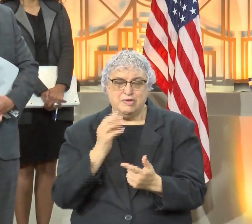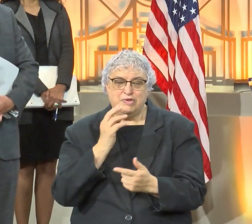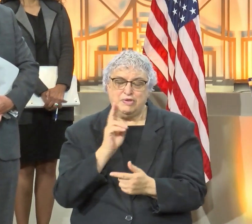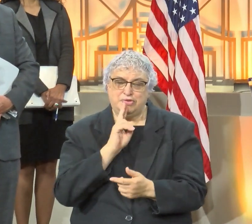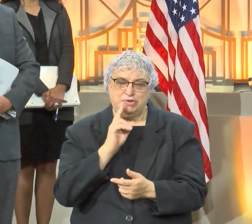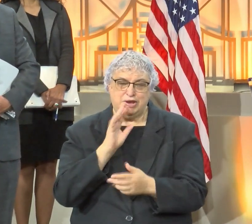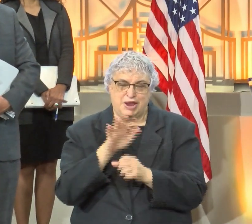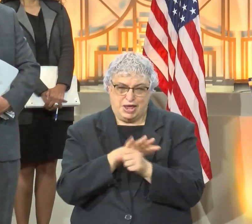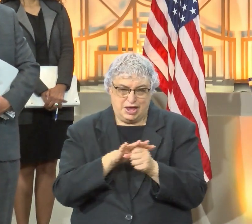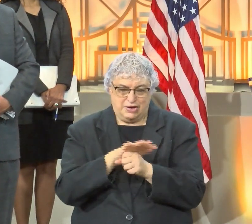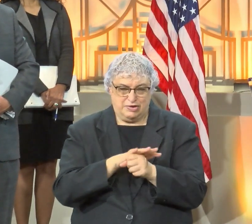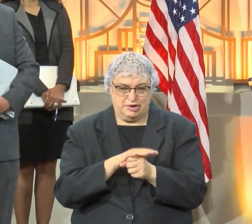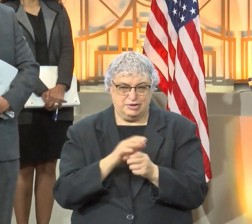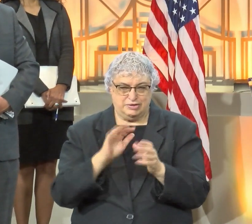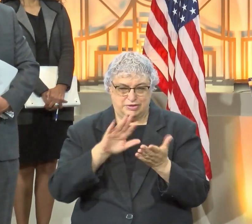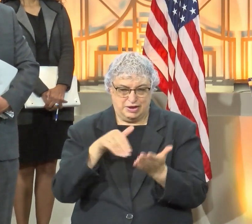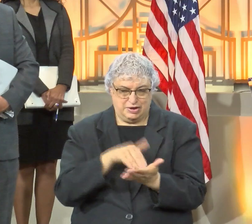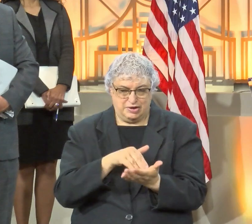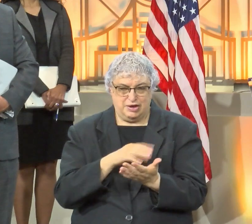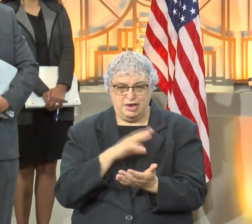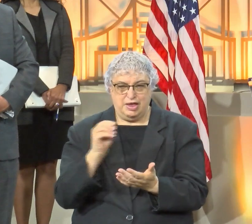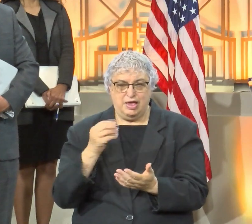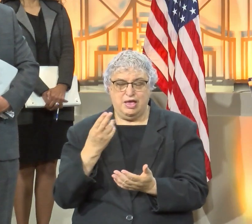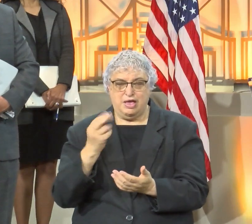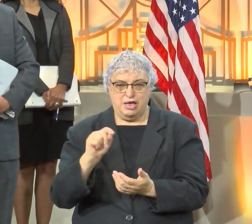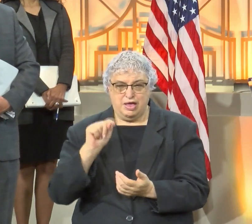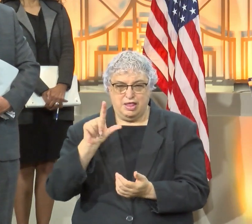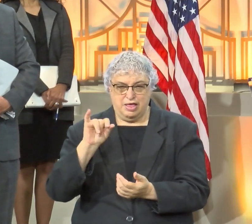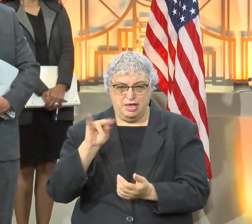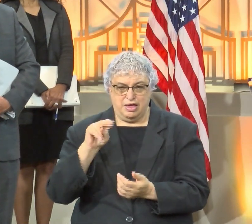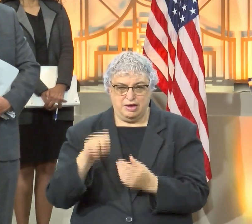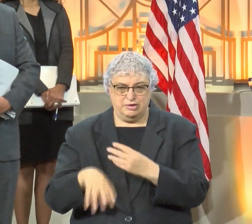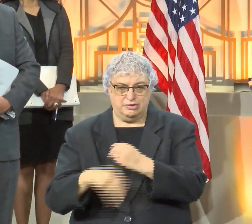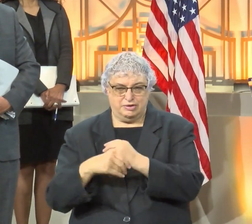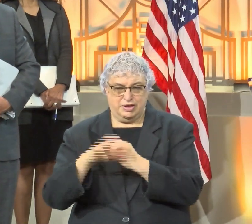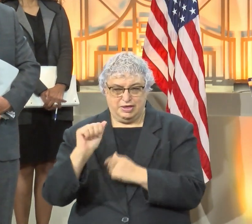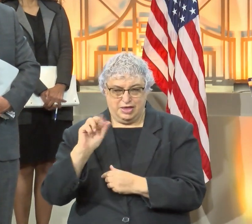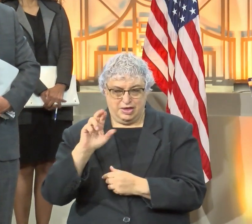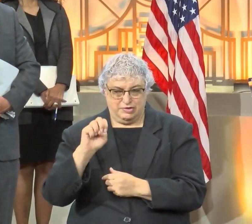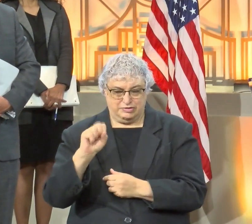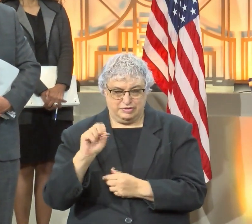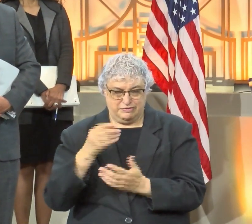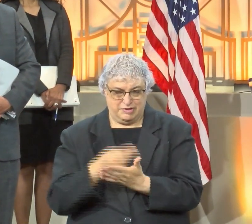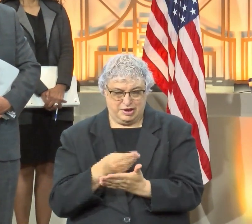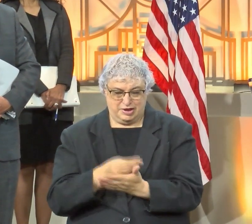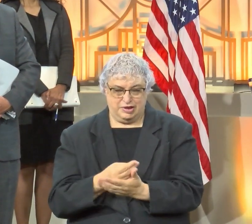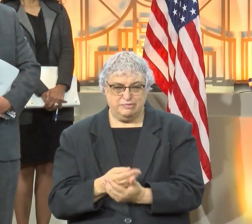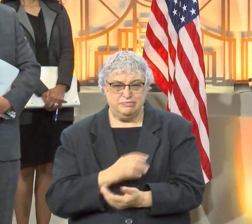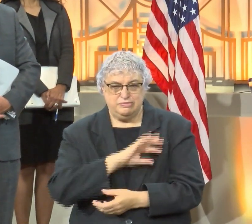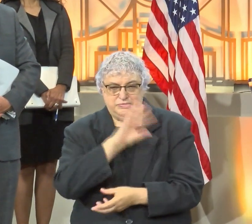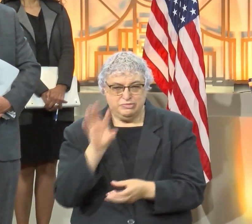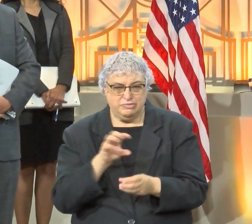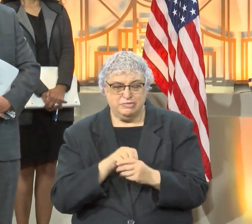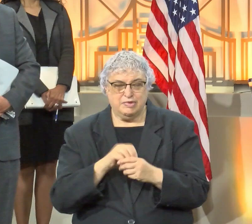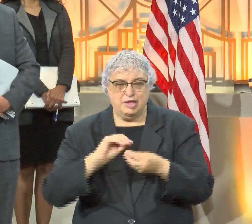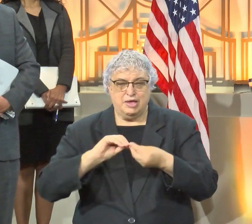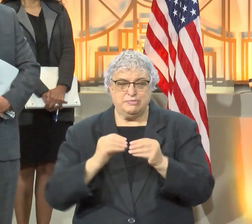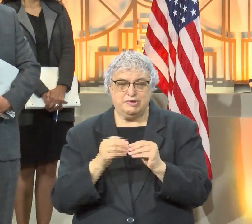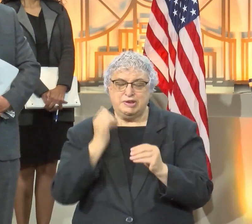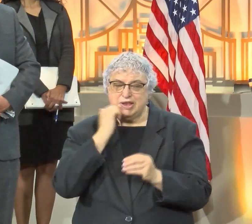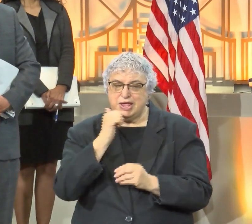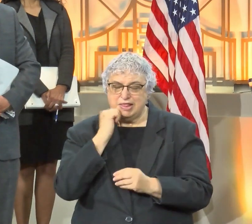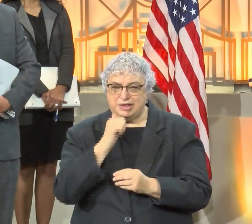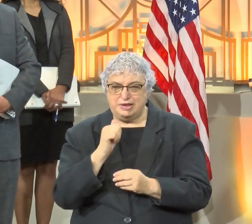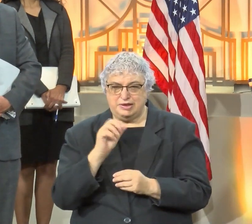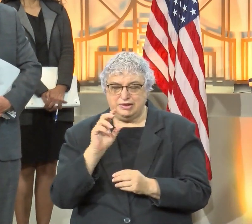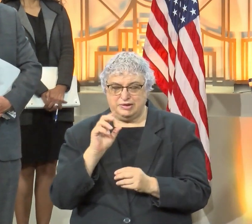Women's Center Domestic Violence and Sexual Abuse Hotline with CARES funding. The total number of daily domestic